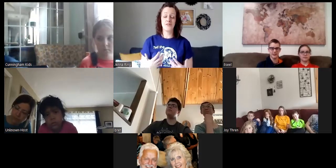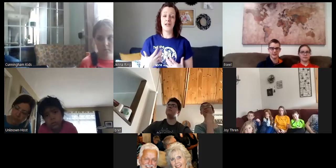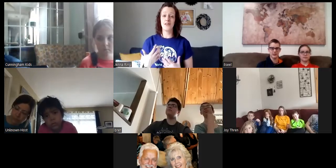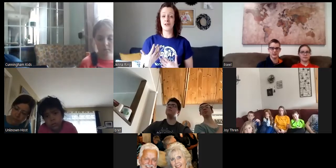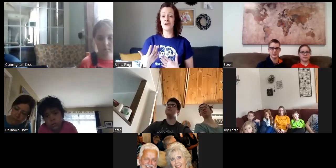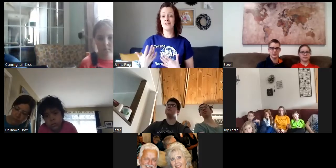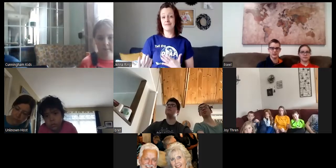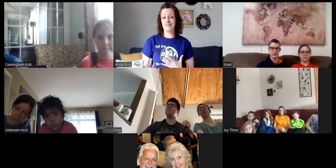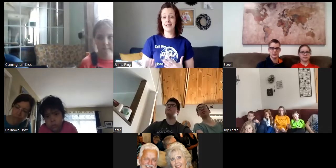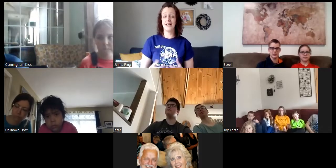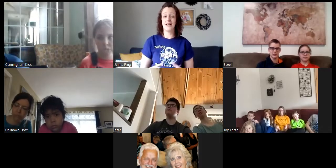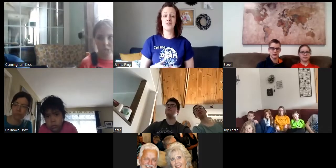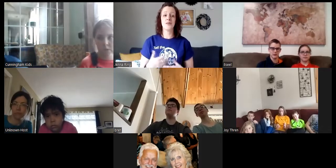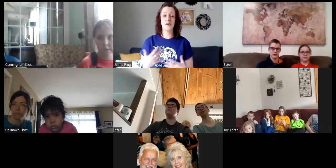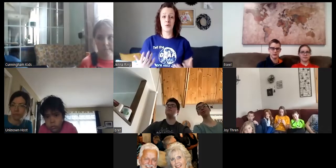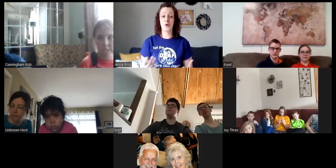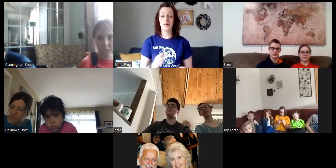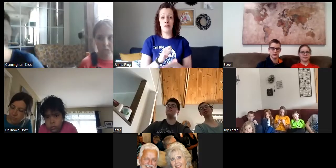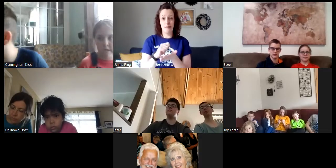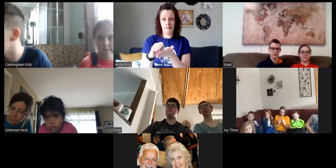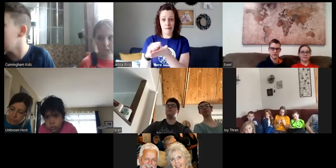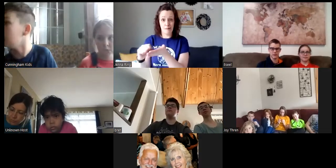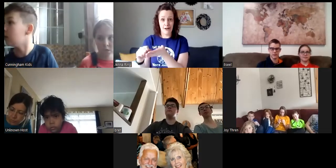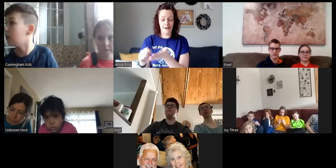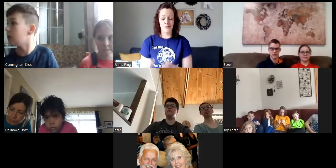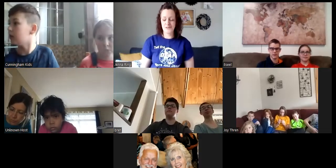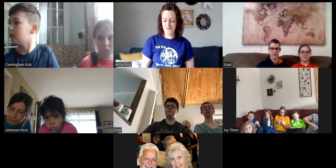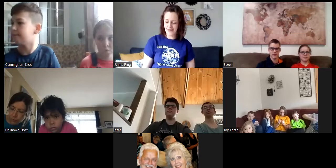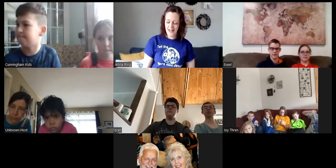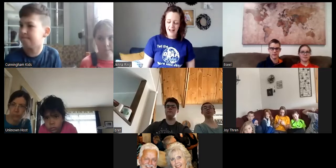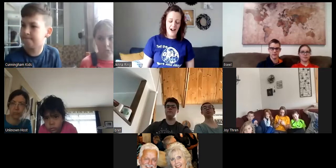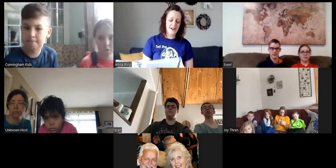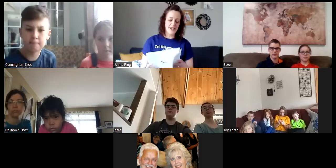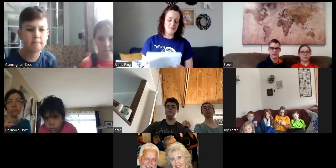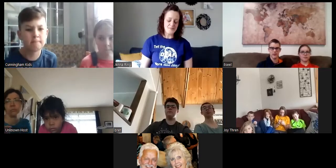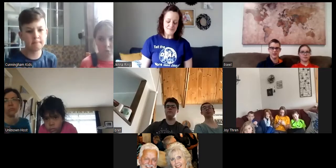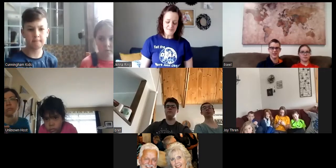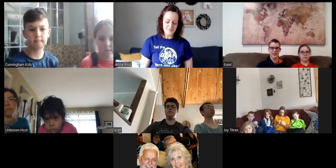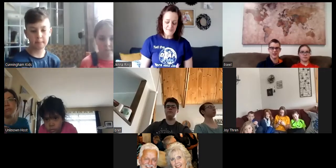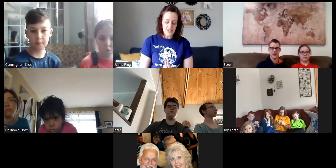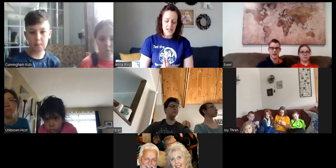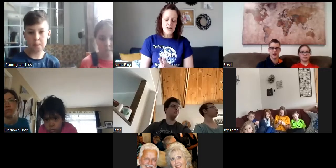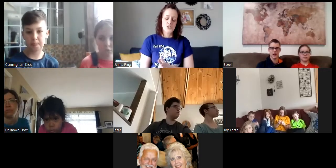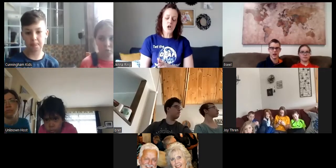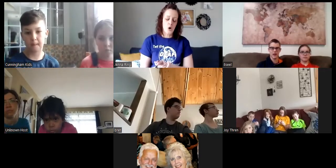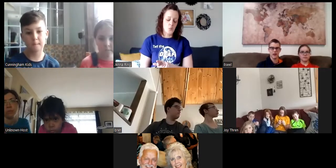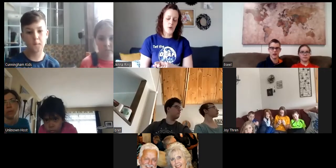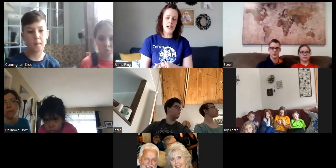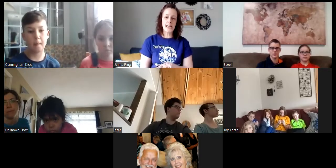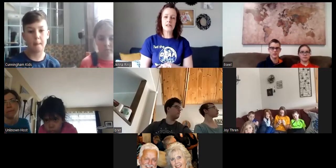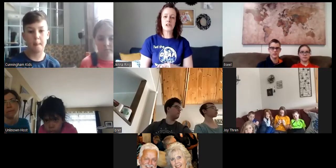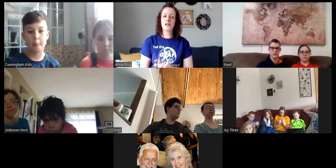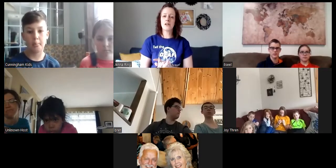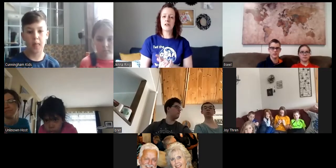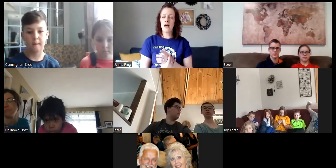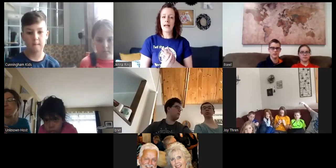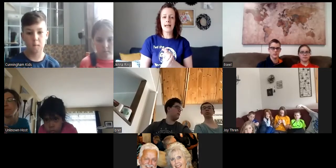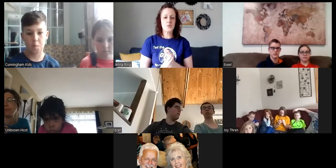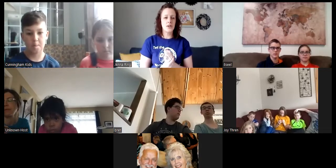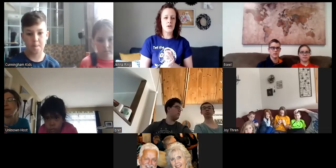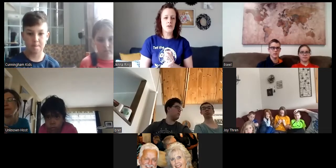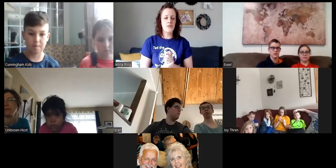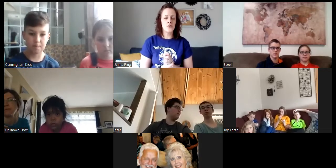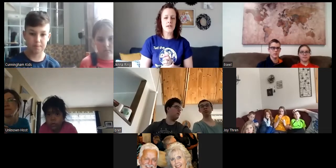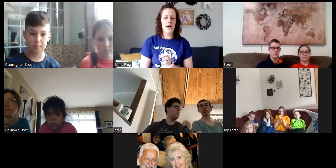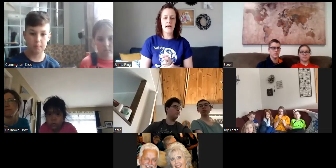better off either signing to them or writing notes. All right. So I